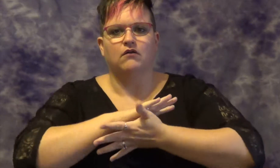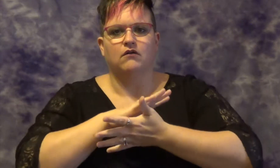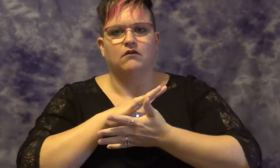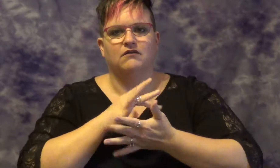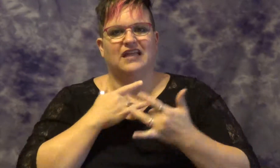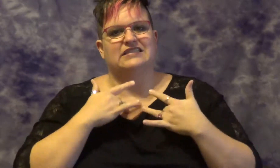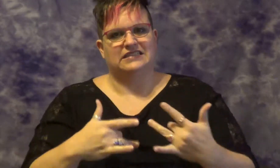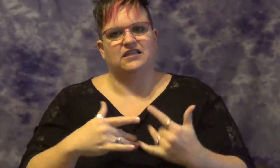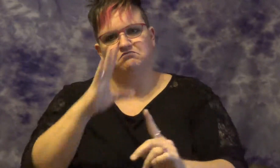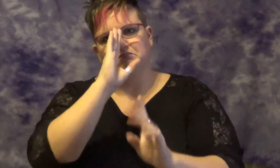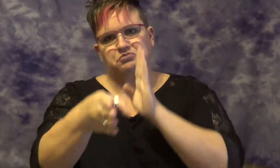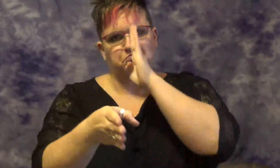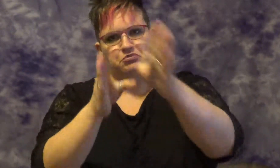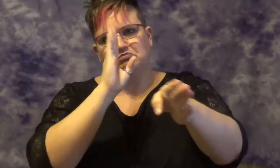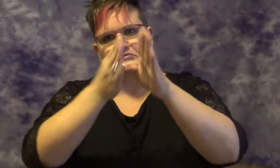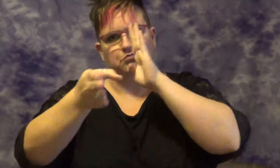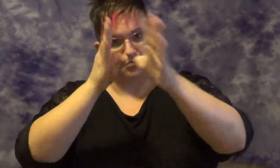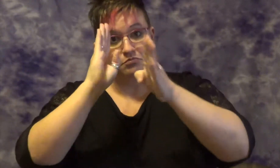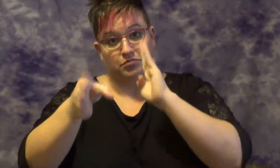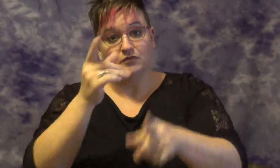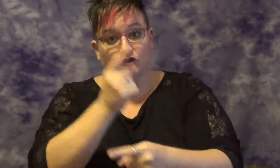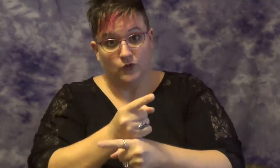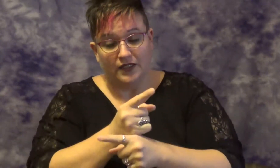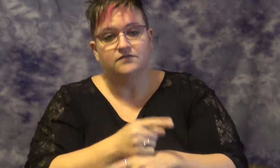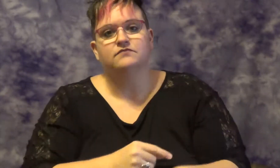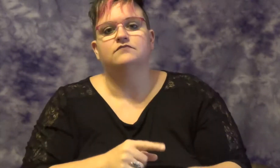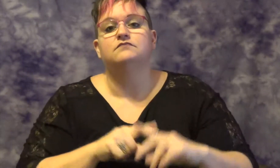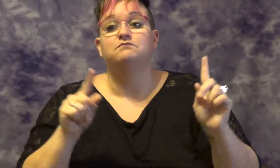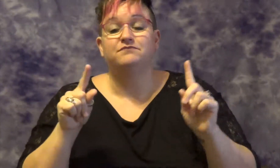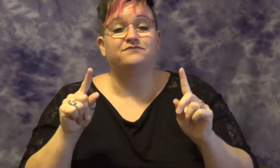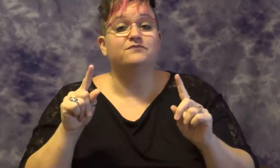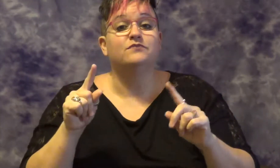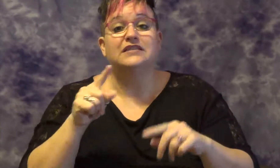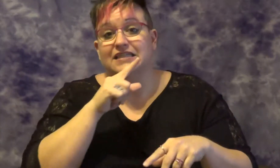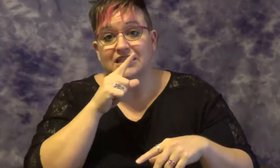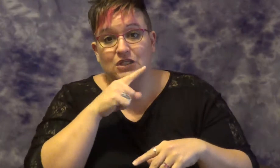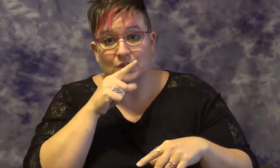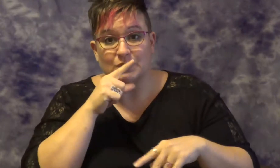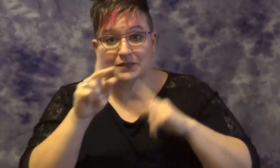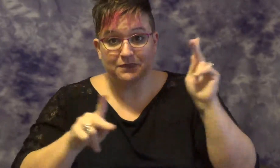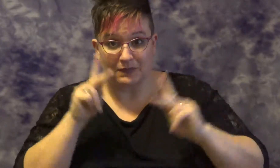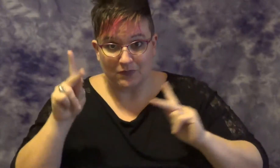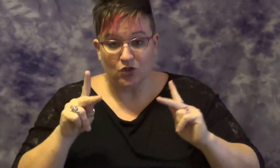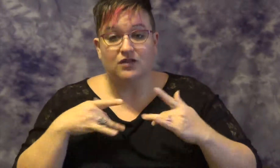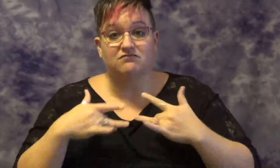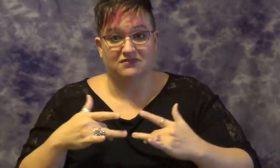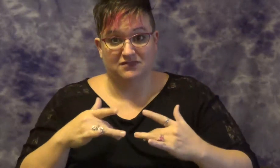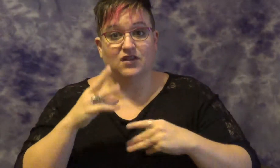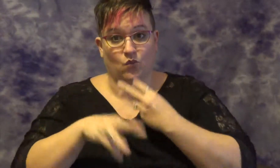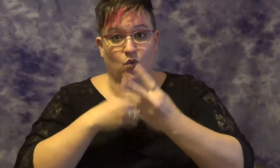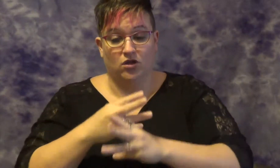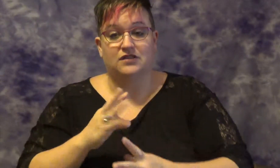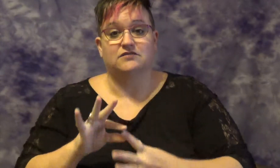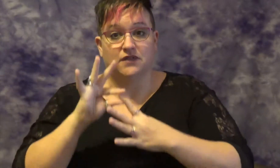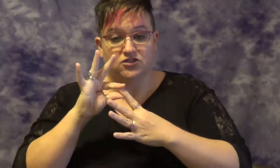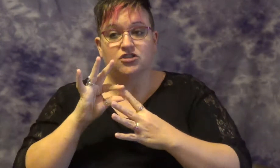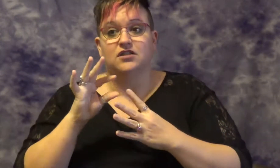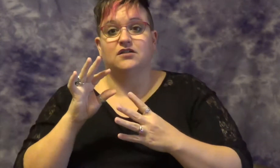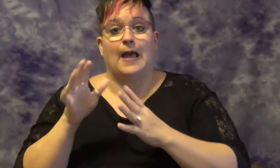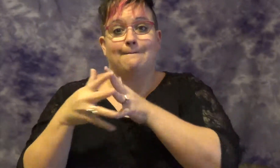not as explicit. Where we know in ASL and in the deaf world, we know everybody's very blunt and very explicit. Hearing people in the hearing